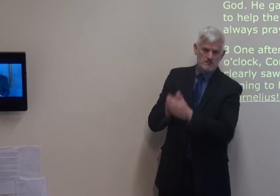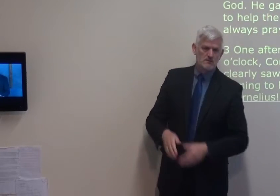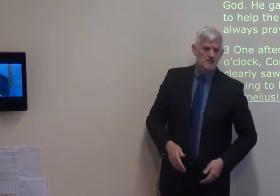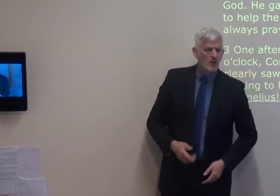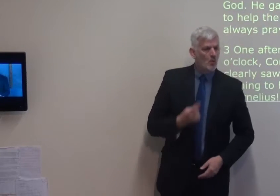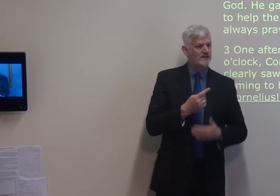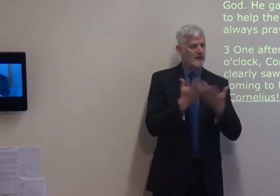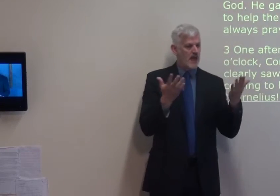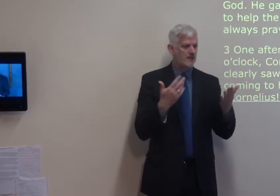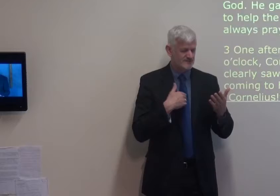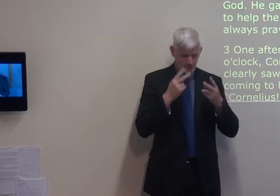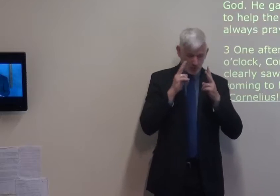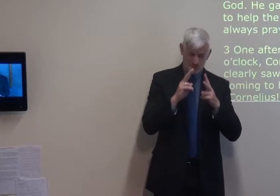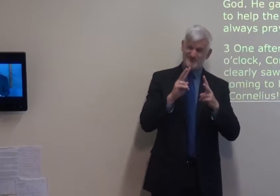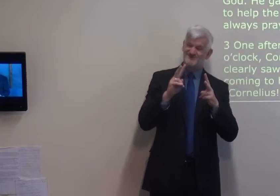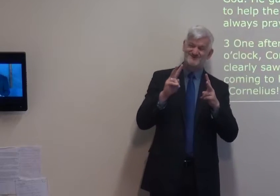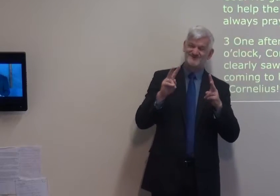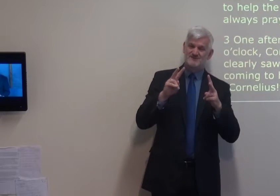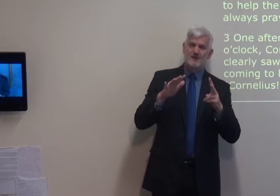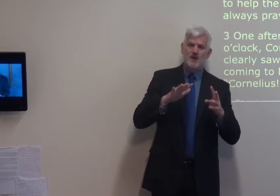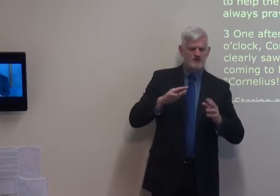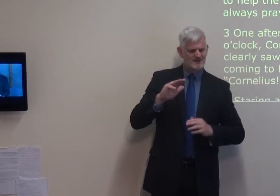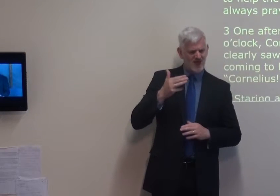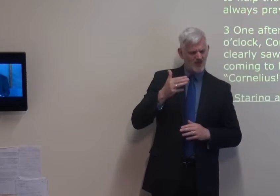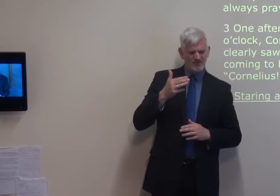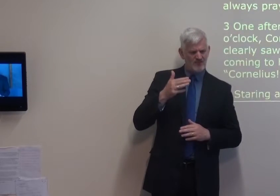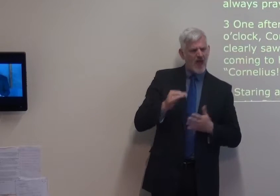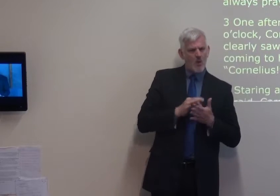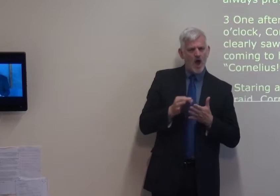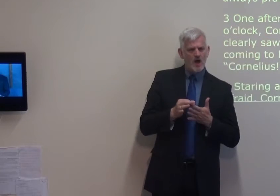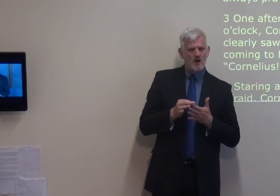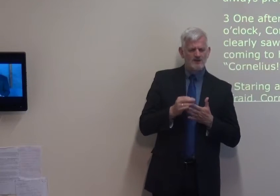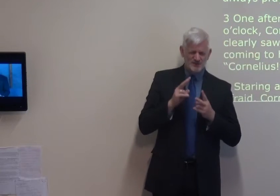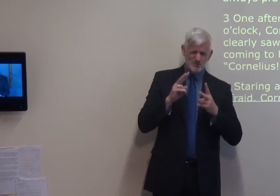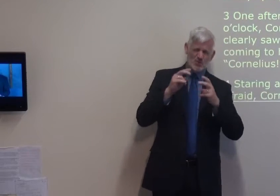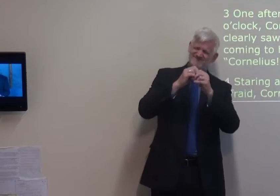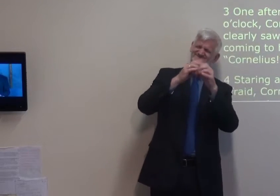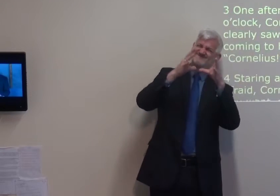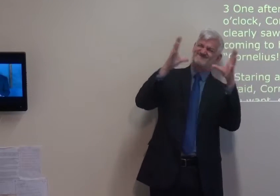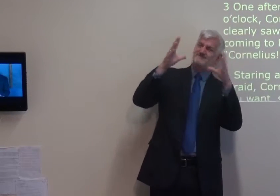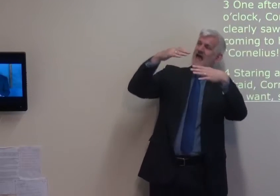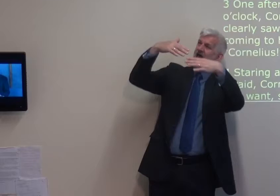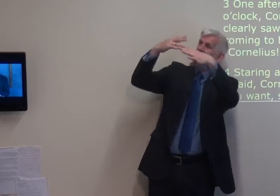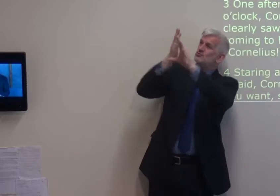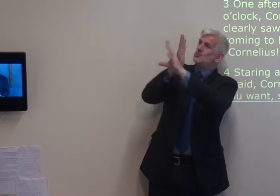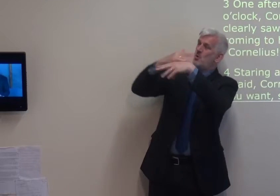vision, evidently about the 9th hour of the day, an angel of God coming into him, and